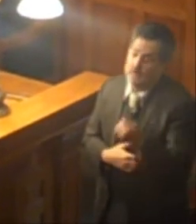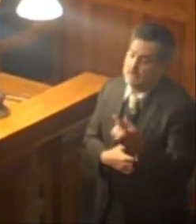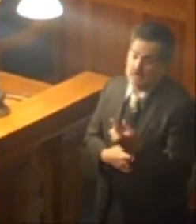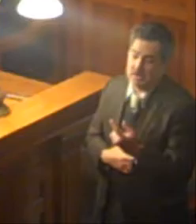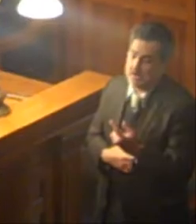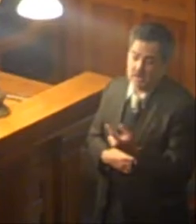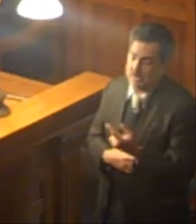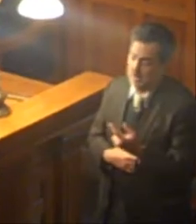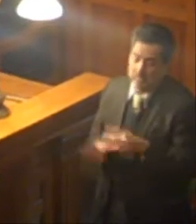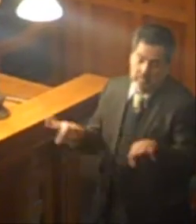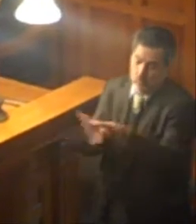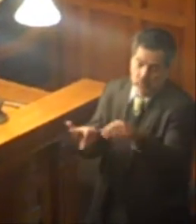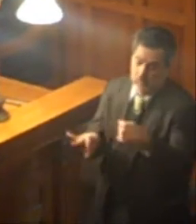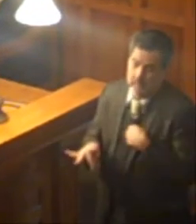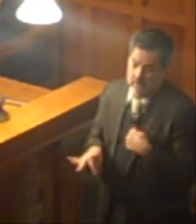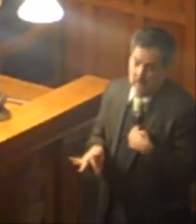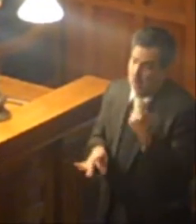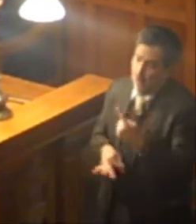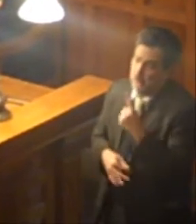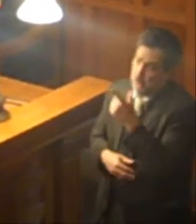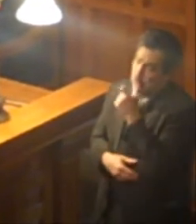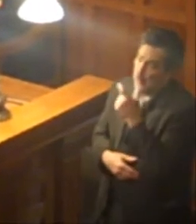came first.